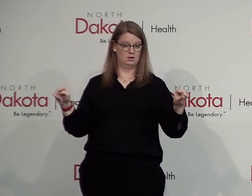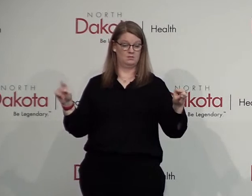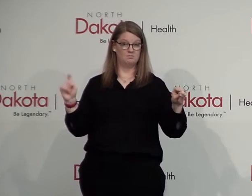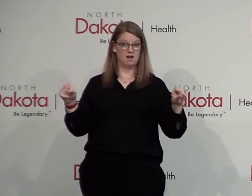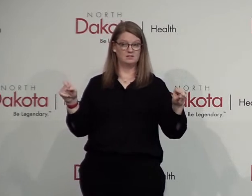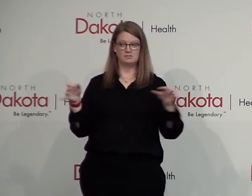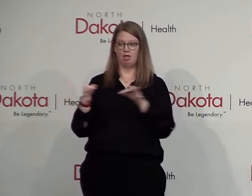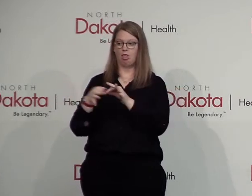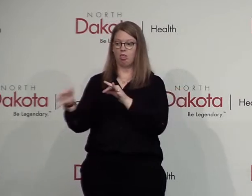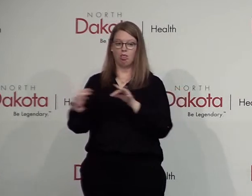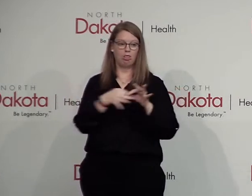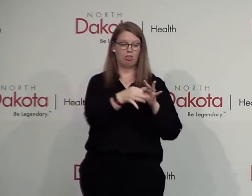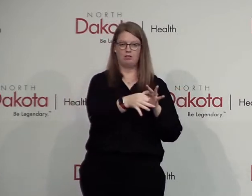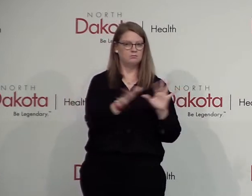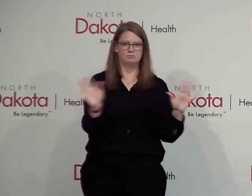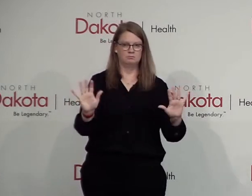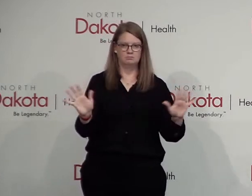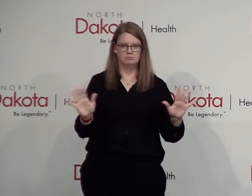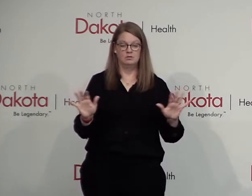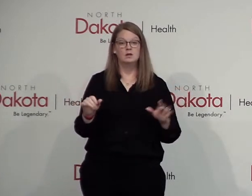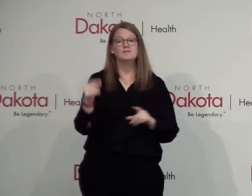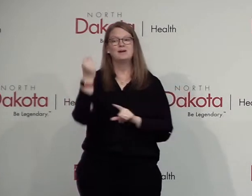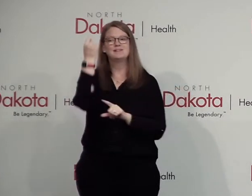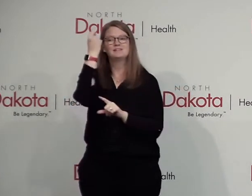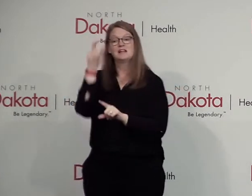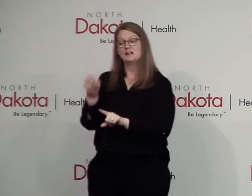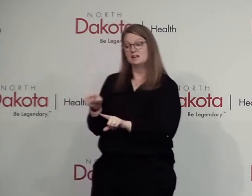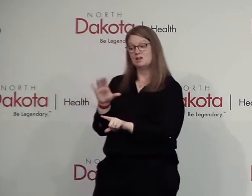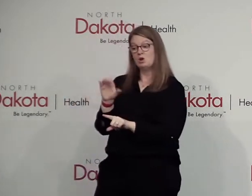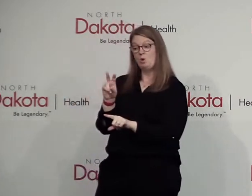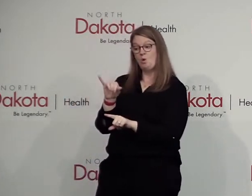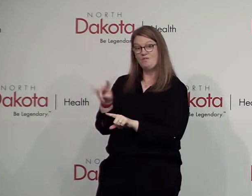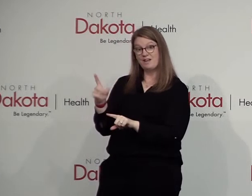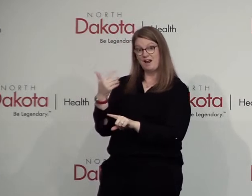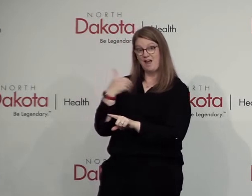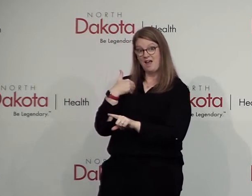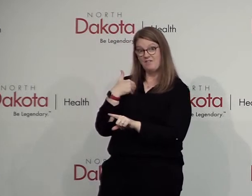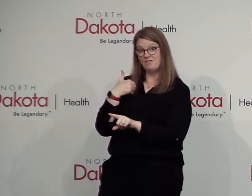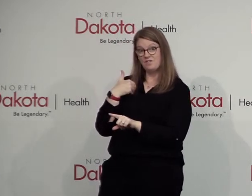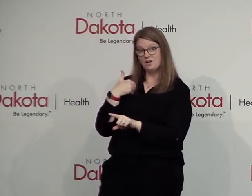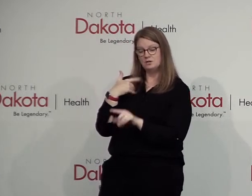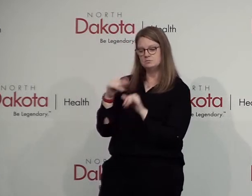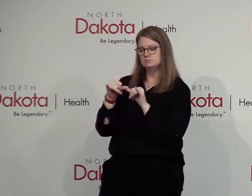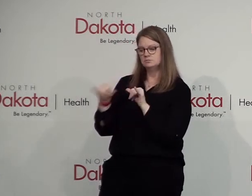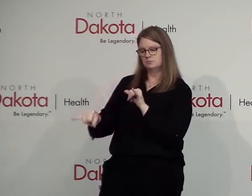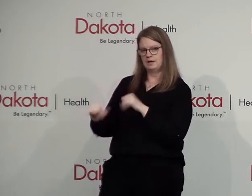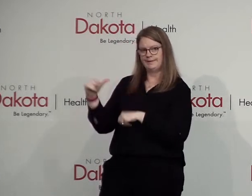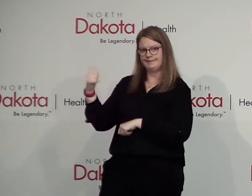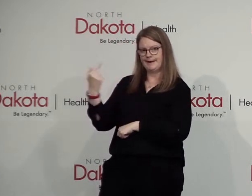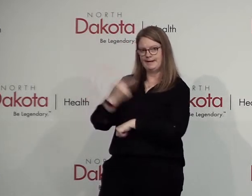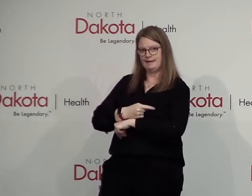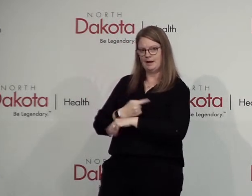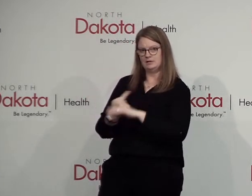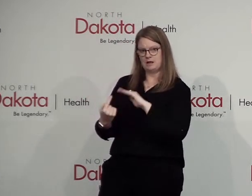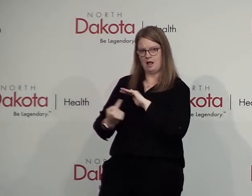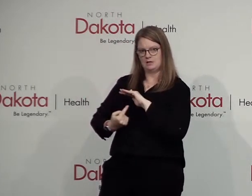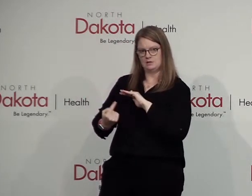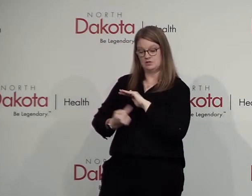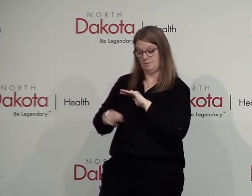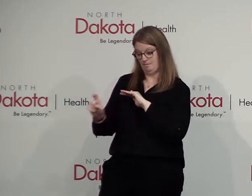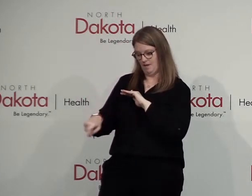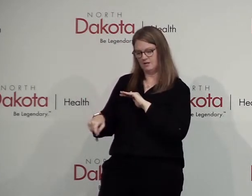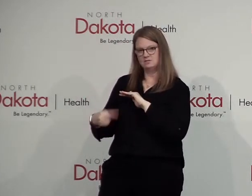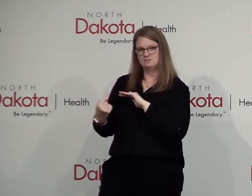that if you have COVID, you'd better stay 10 days of isolation period before you go